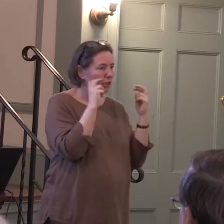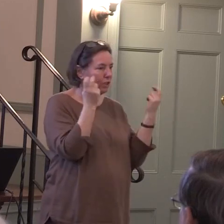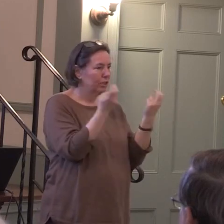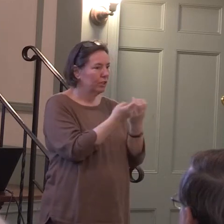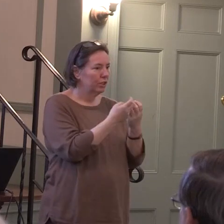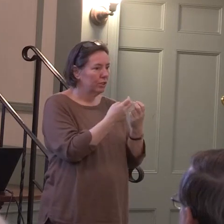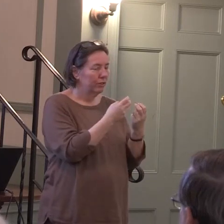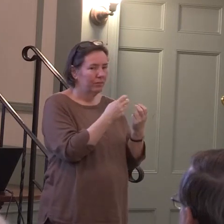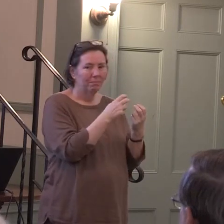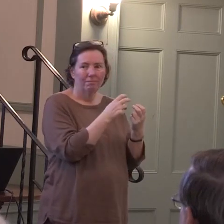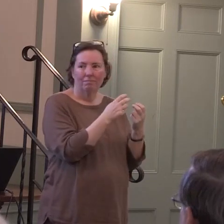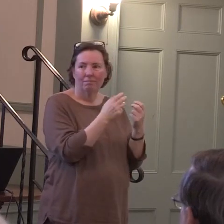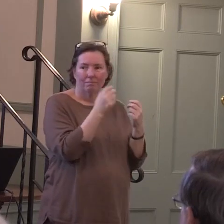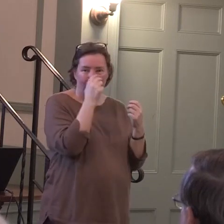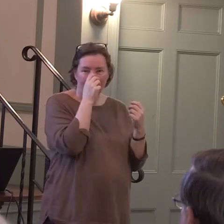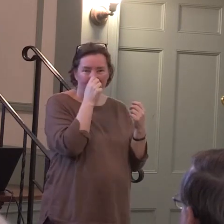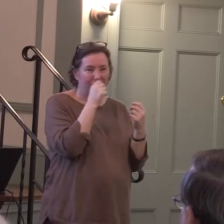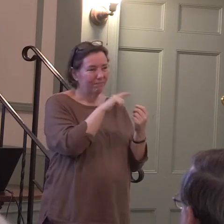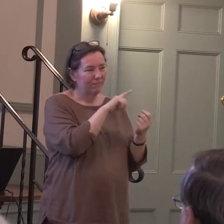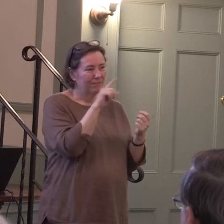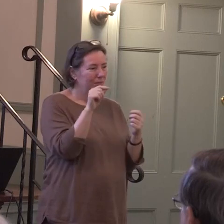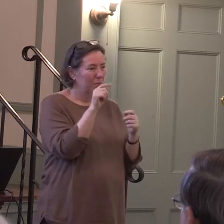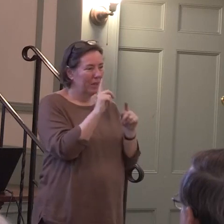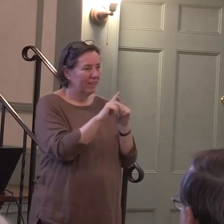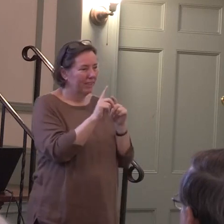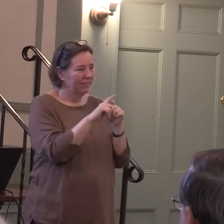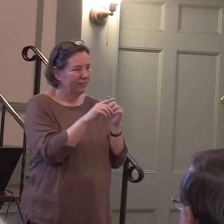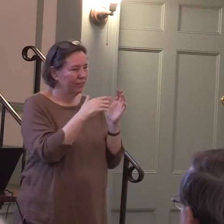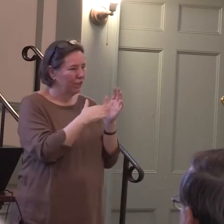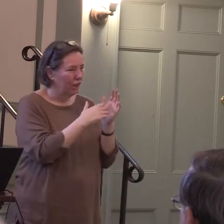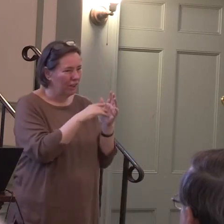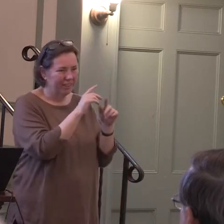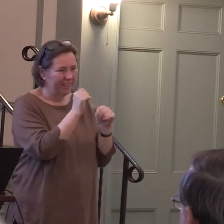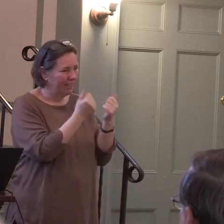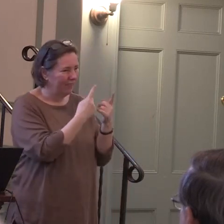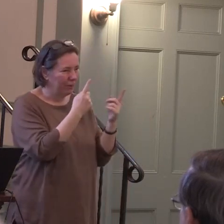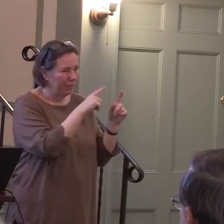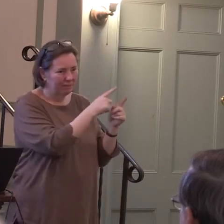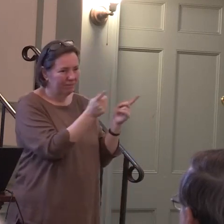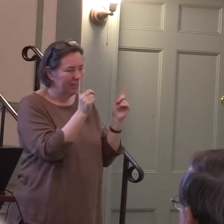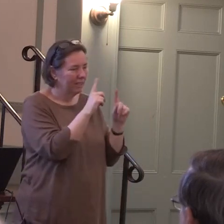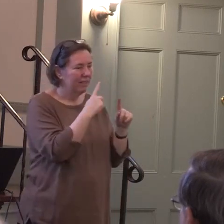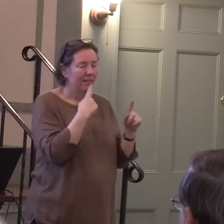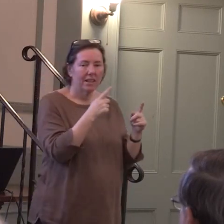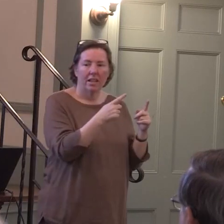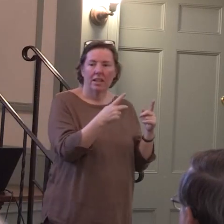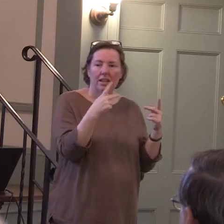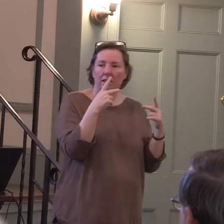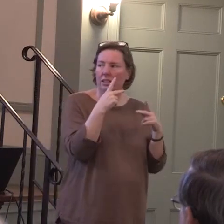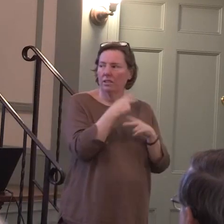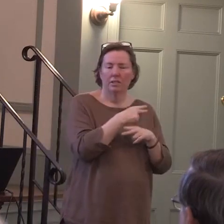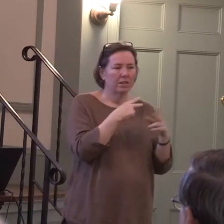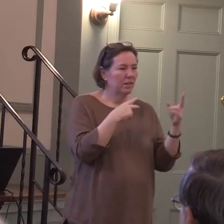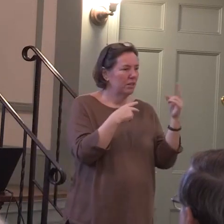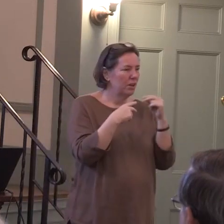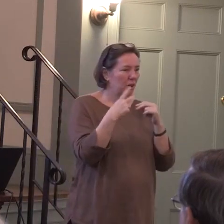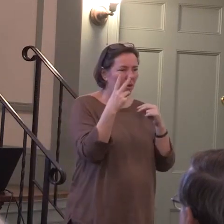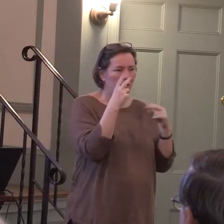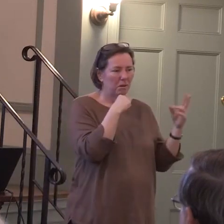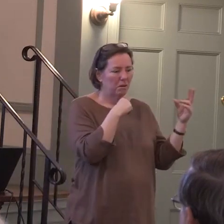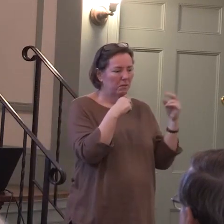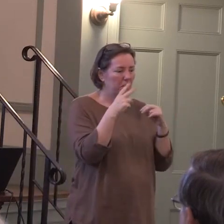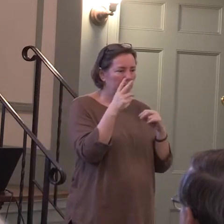room, 20 different officers were there. And they basically shut us down right on the